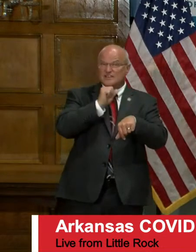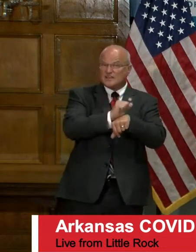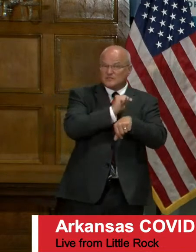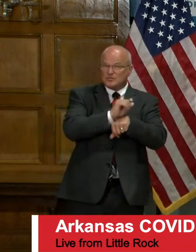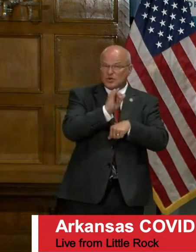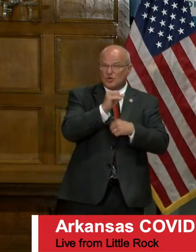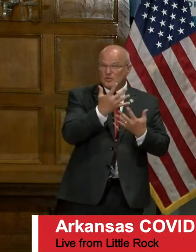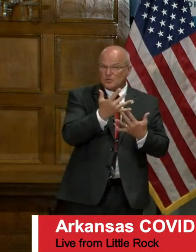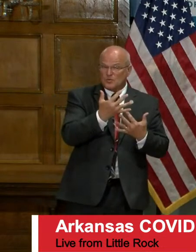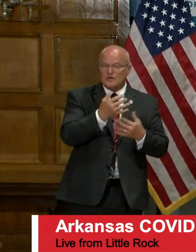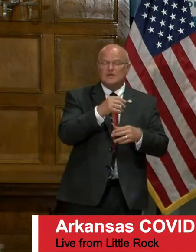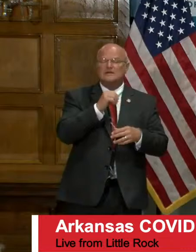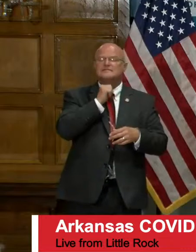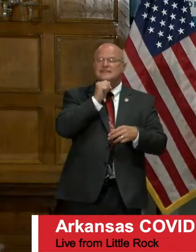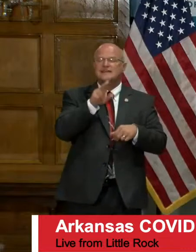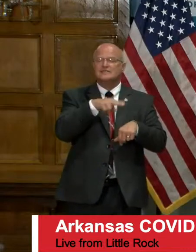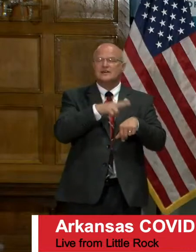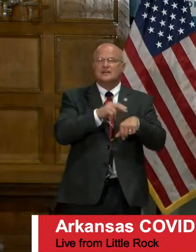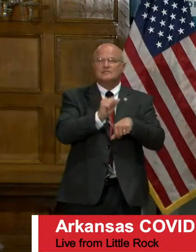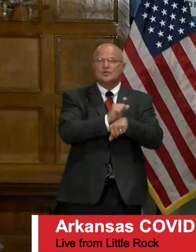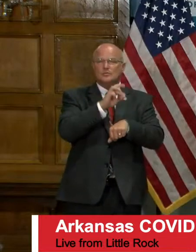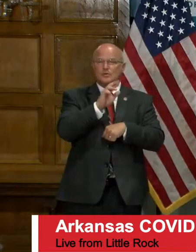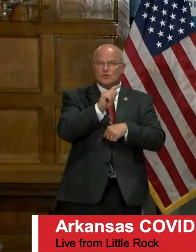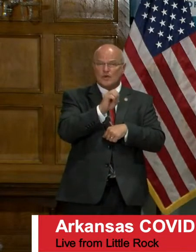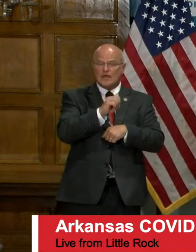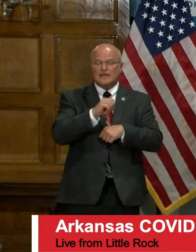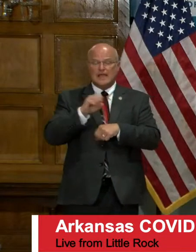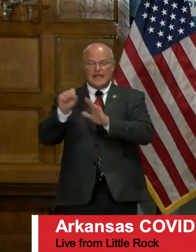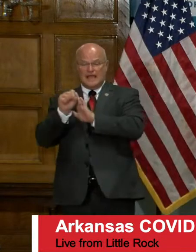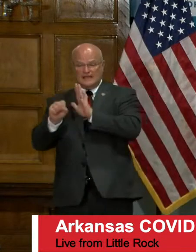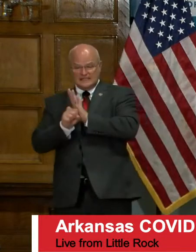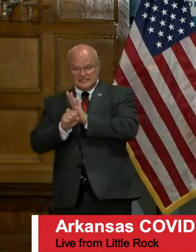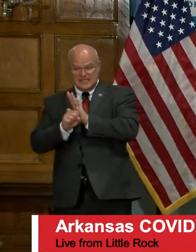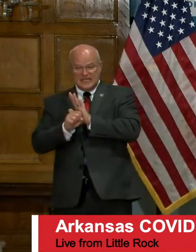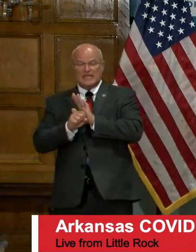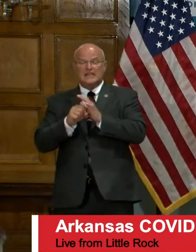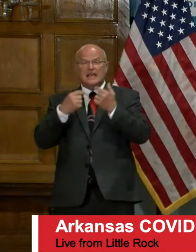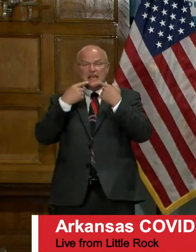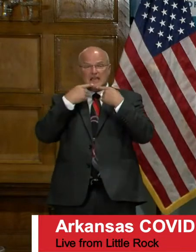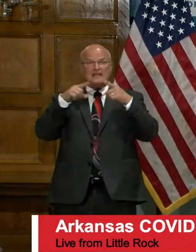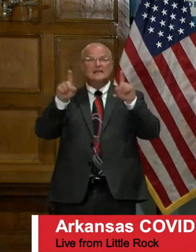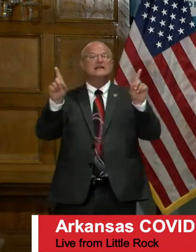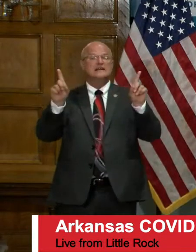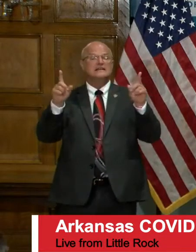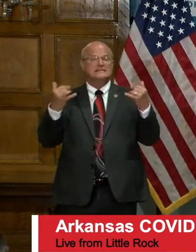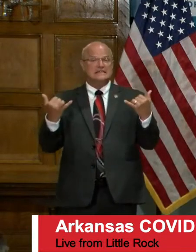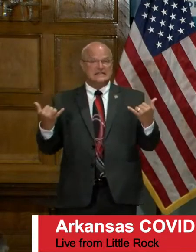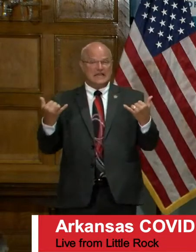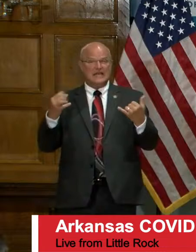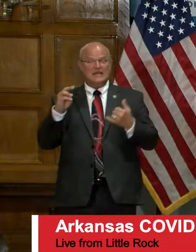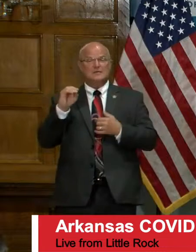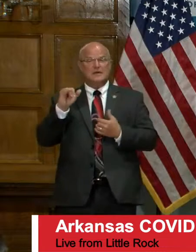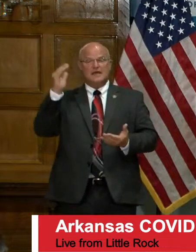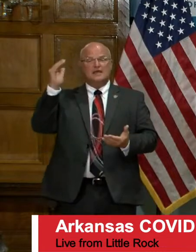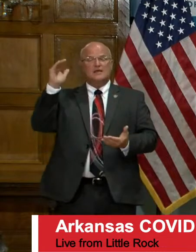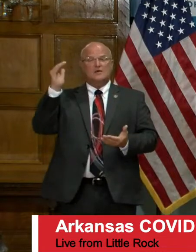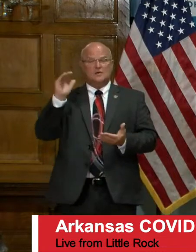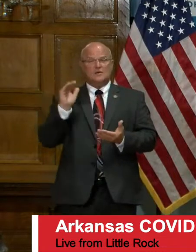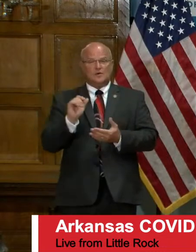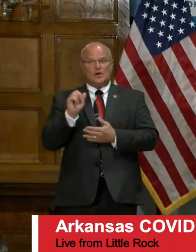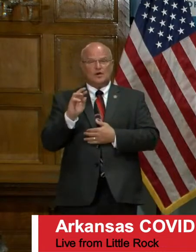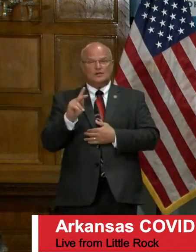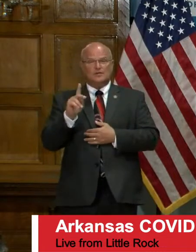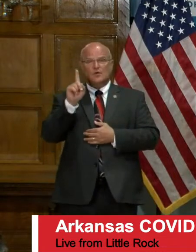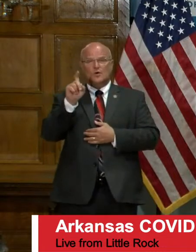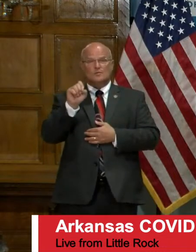wait for the state numbers to come out. They just came out today, and the May unemployment rate declined in Arkansas